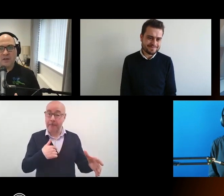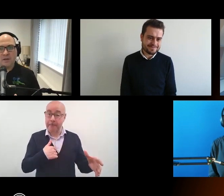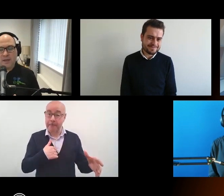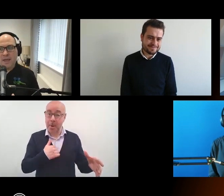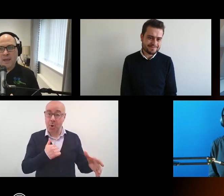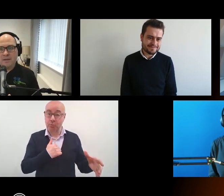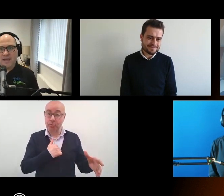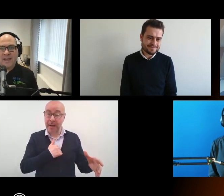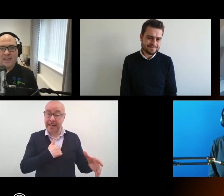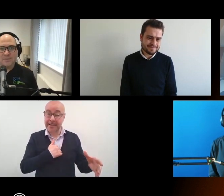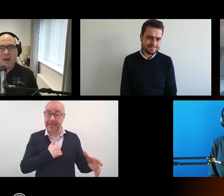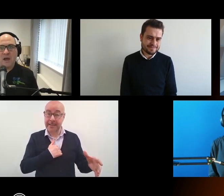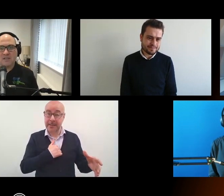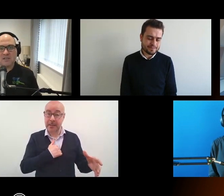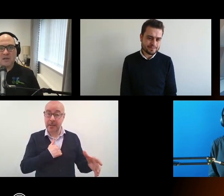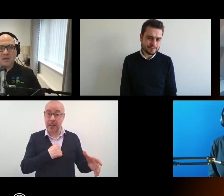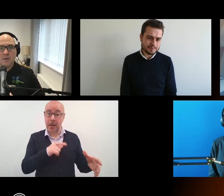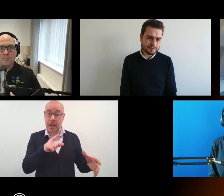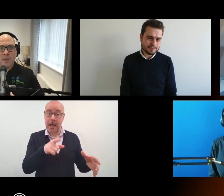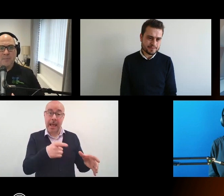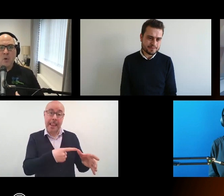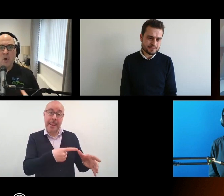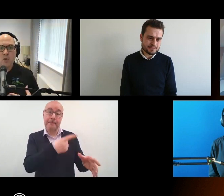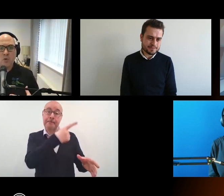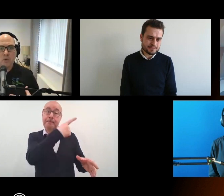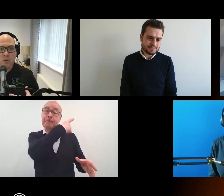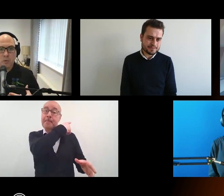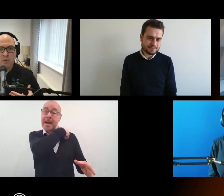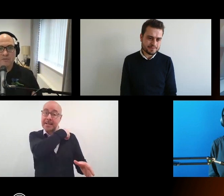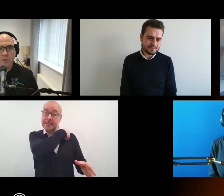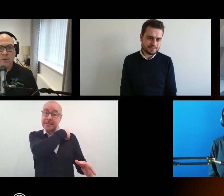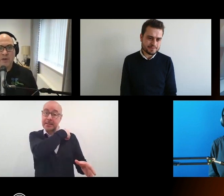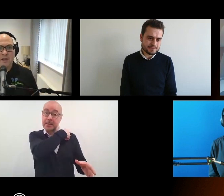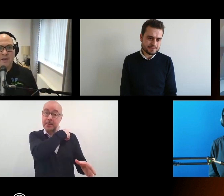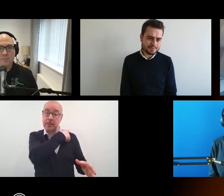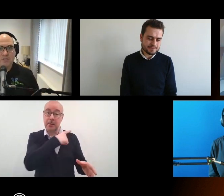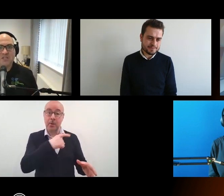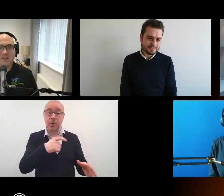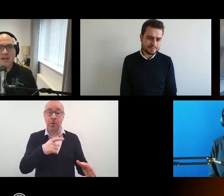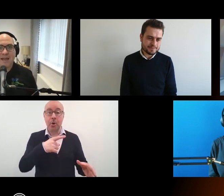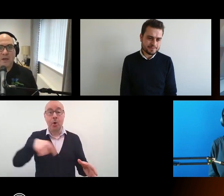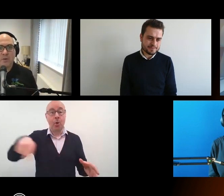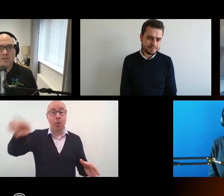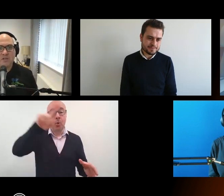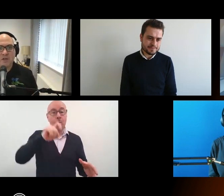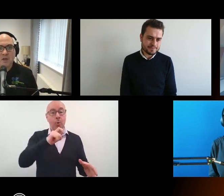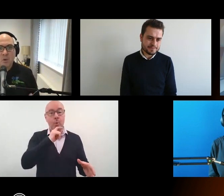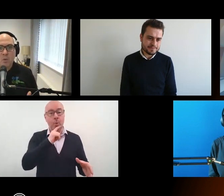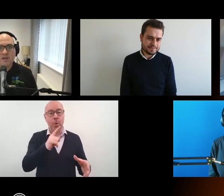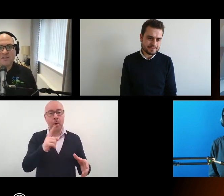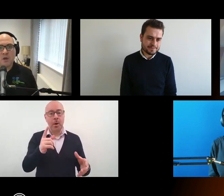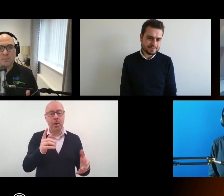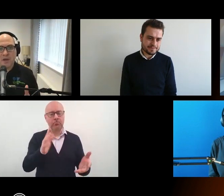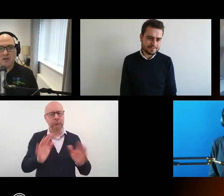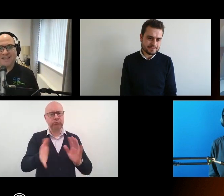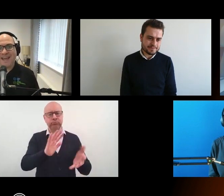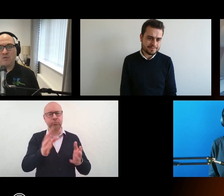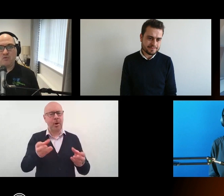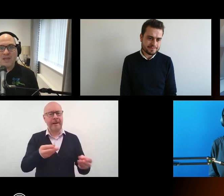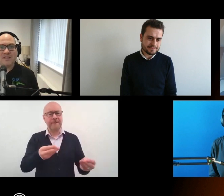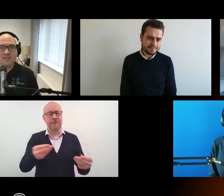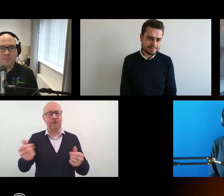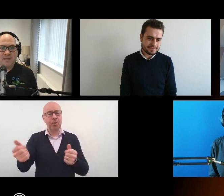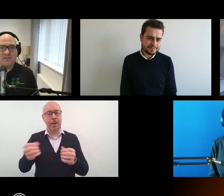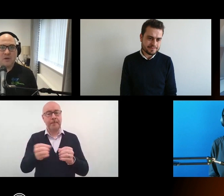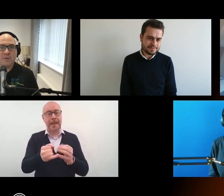that in decades past, people who were fluent in British Sign Language were so because they